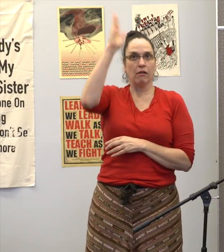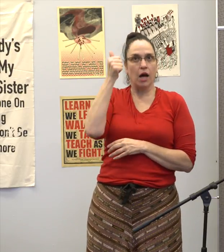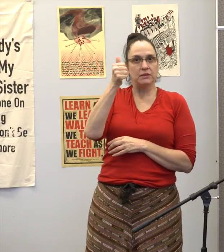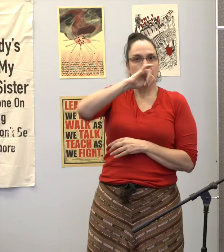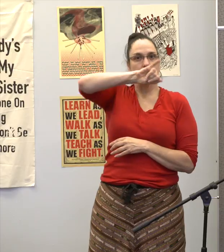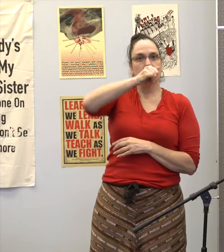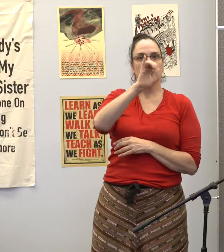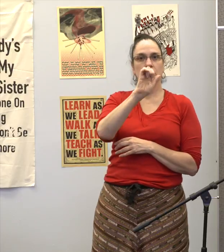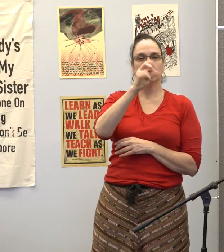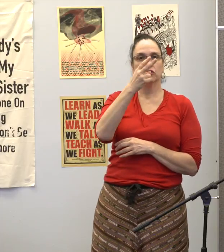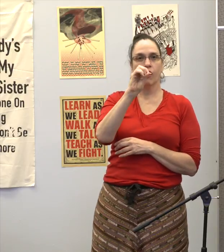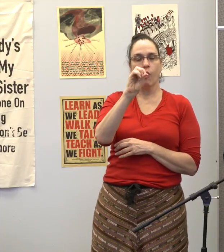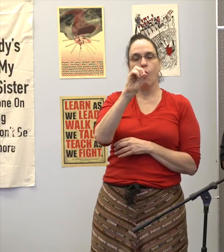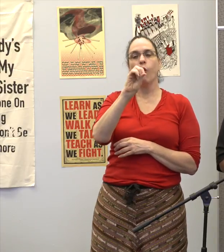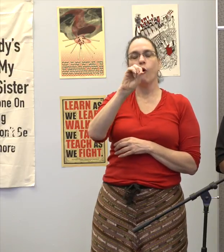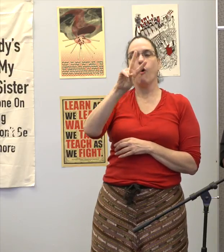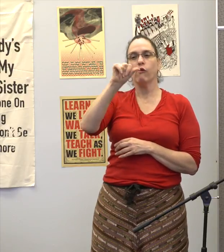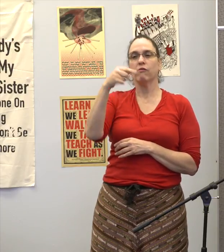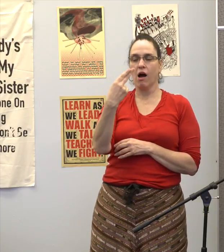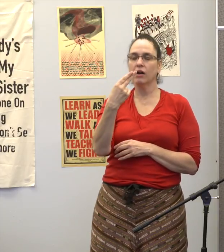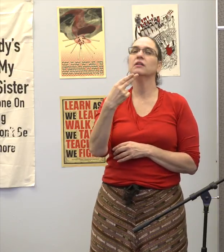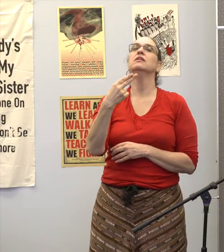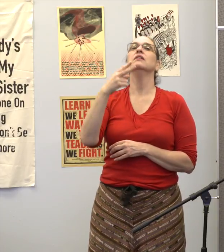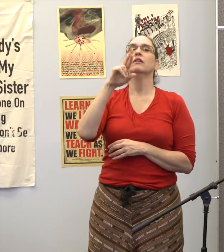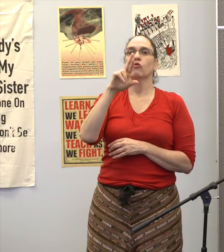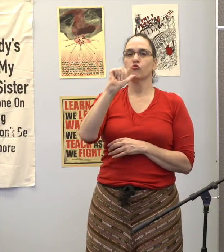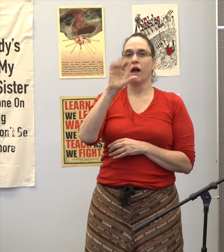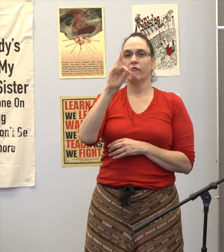Jehovah Rapha, healer.